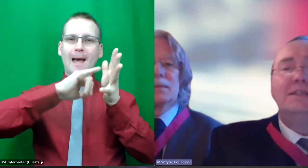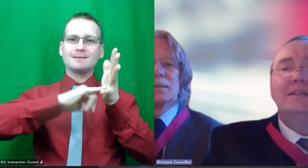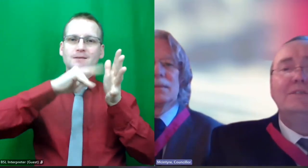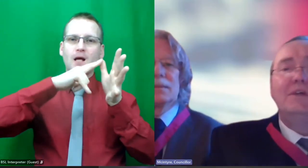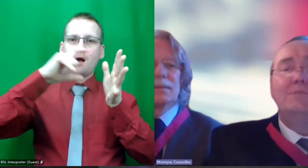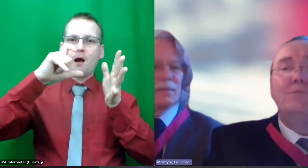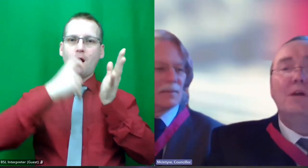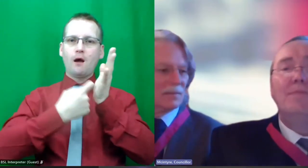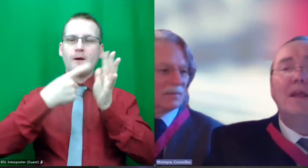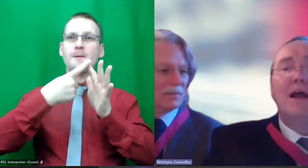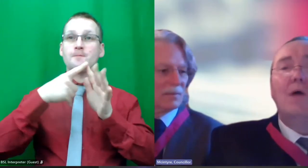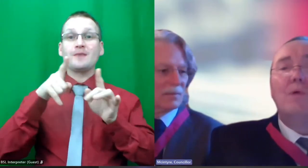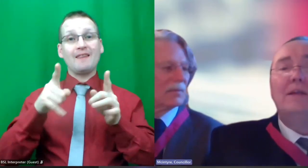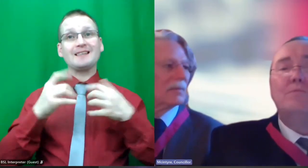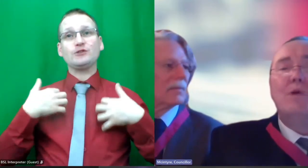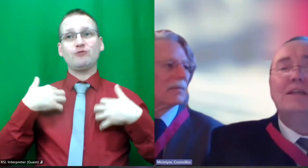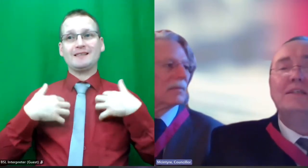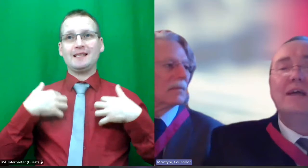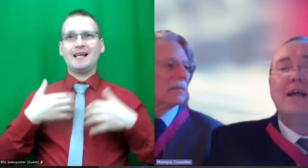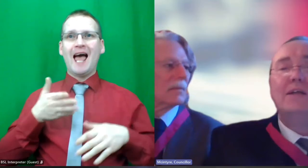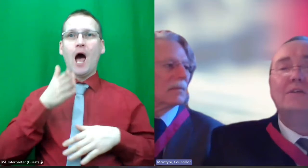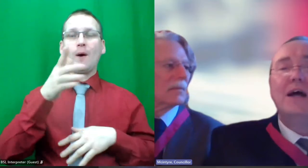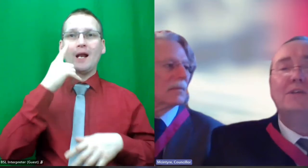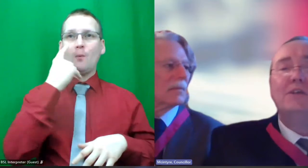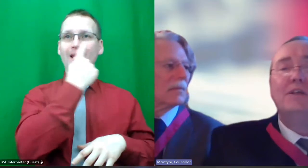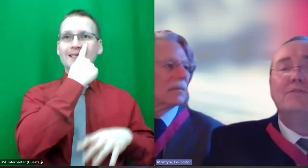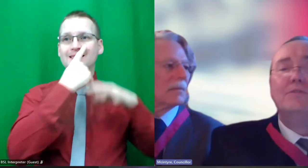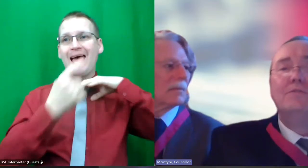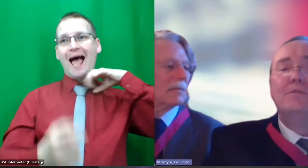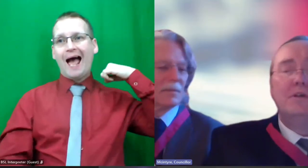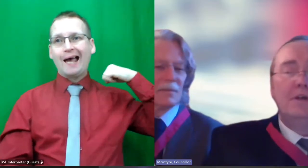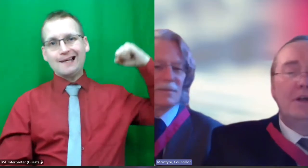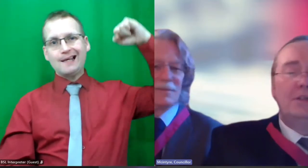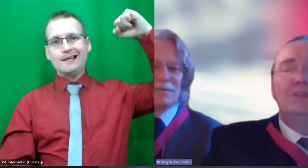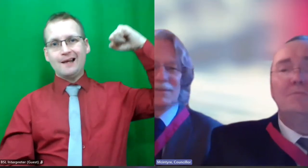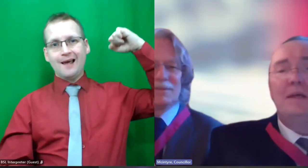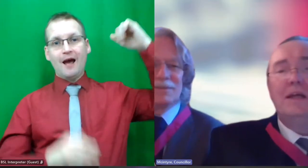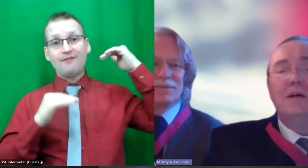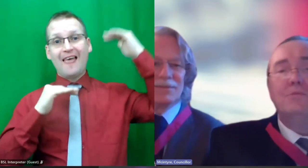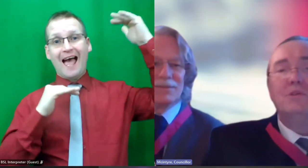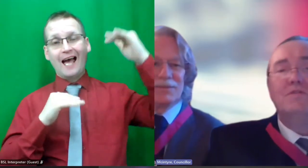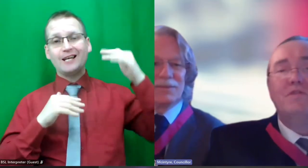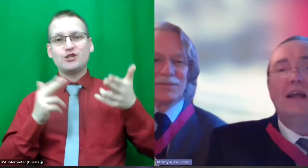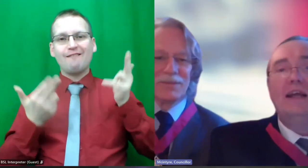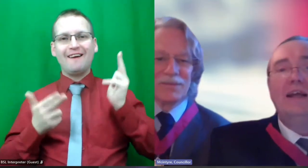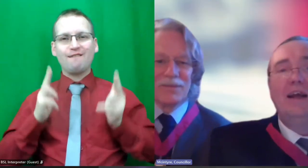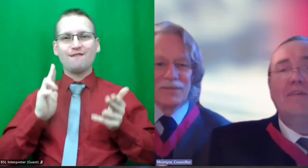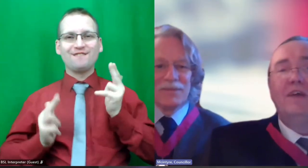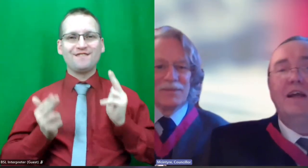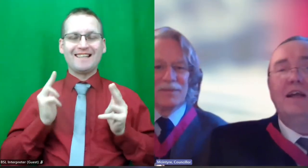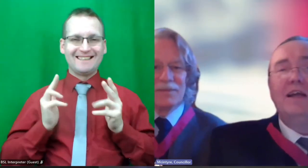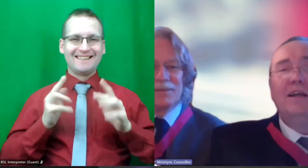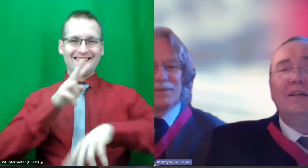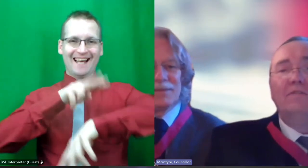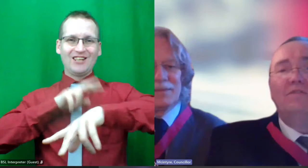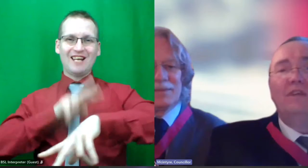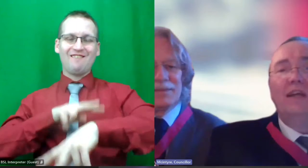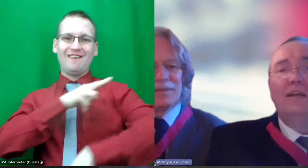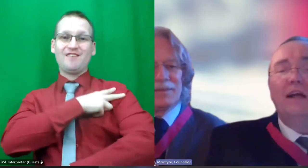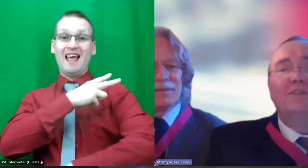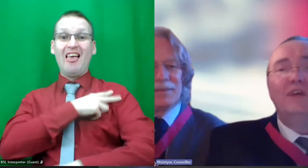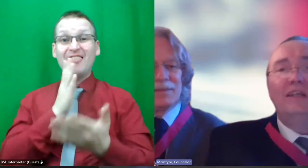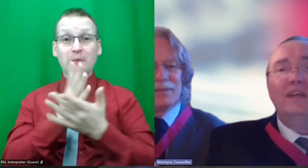And here's an interesting one. I went and witnessed the hanging of the High Sheriff. To me, that was very, very